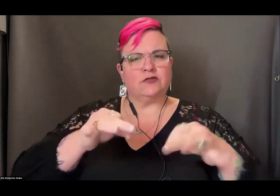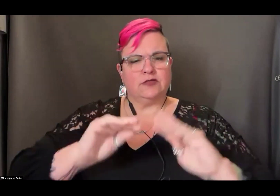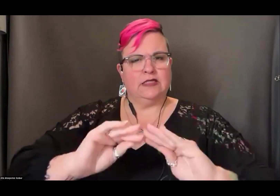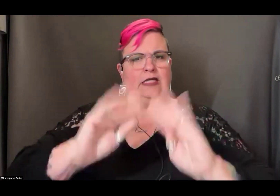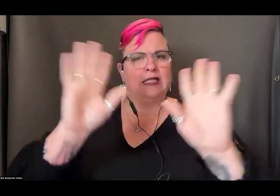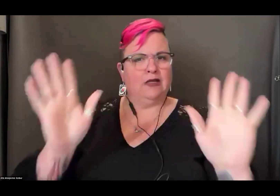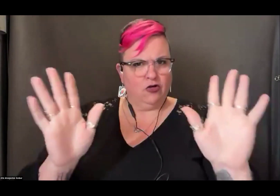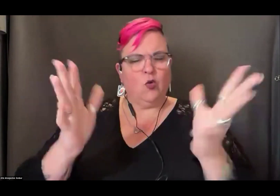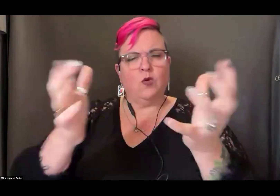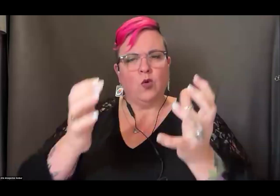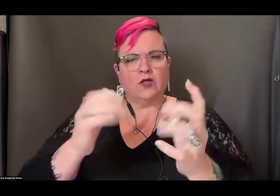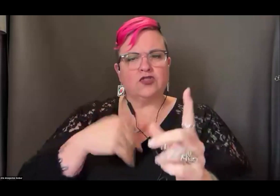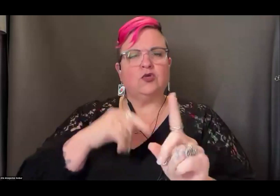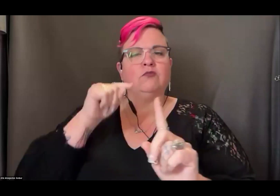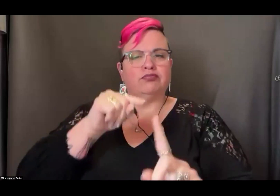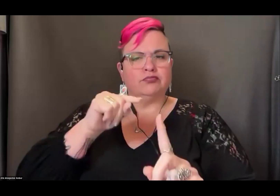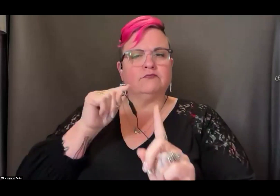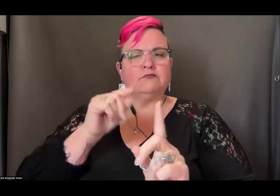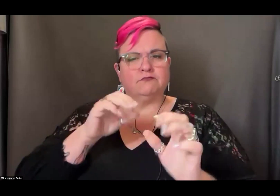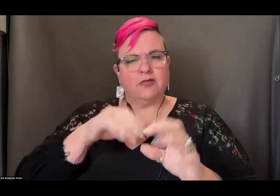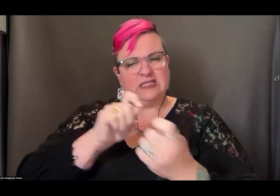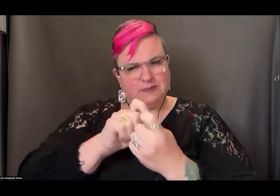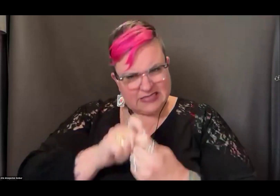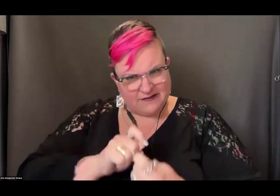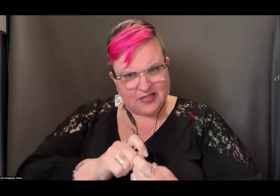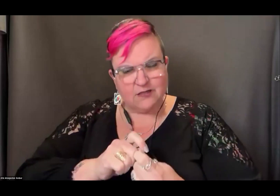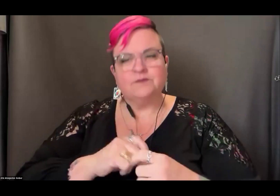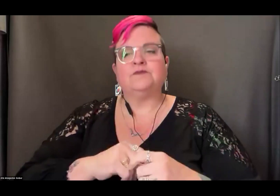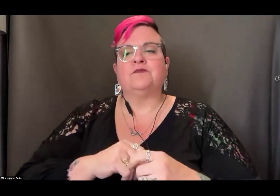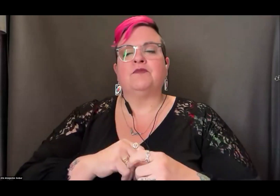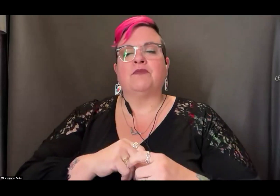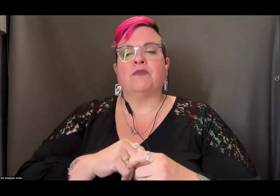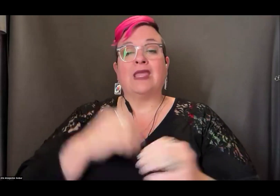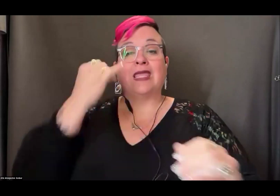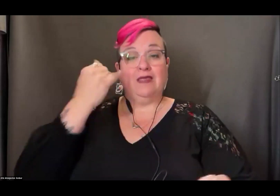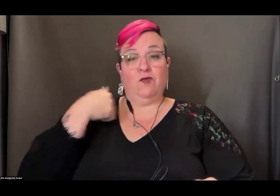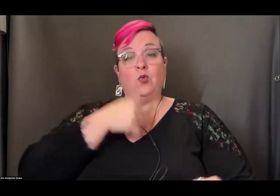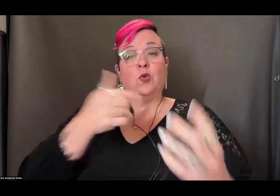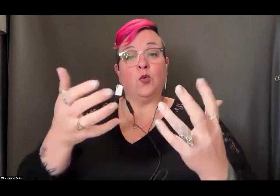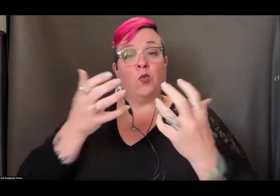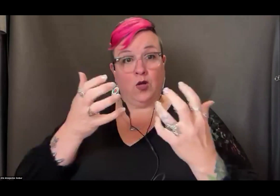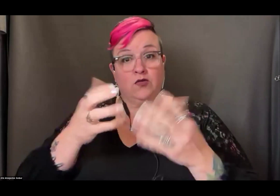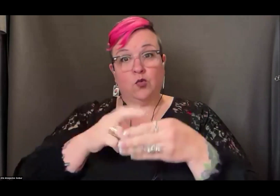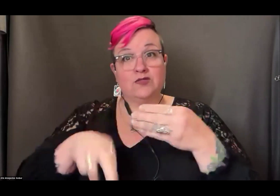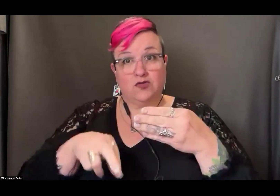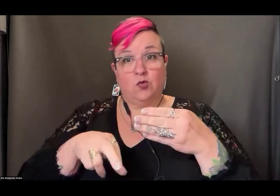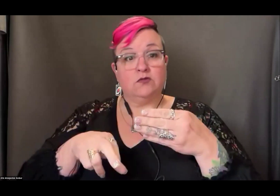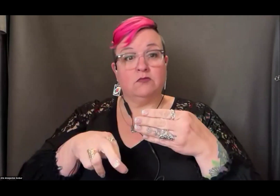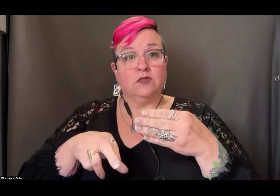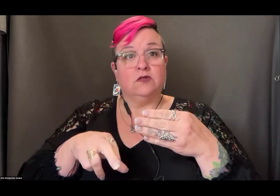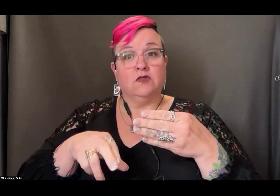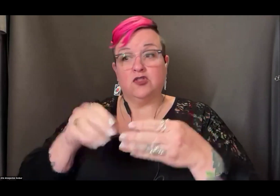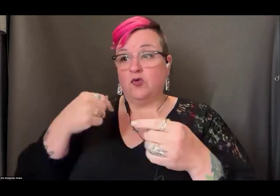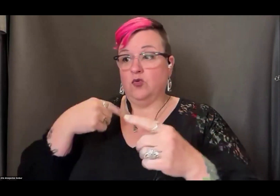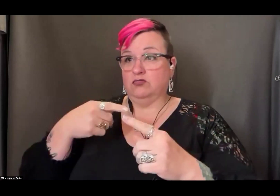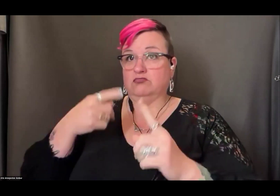clear. We want the prompt to be specific if we want the result to be the outcome that